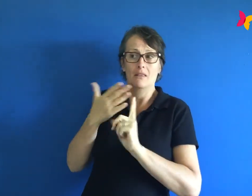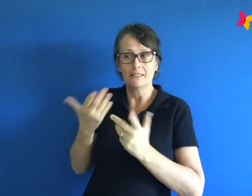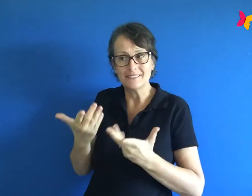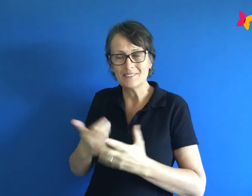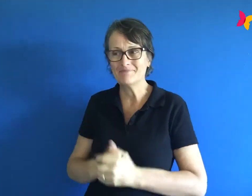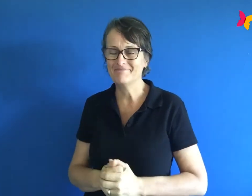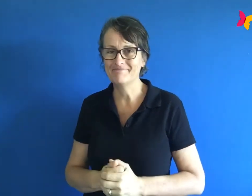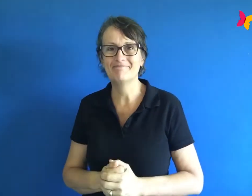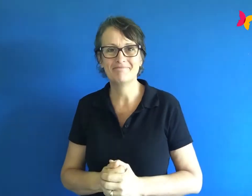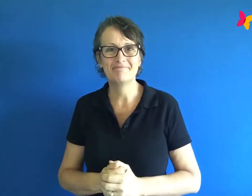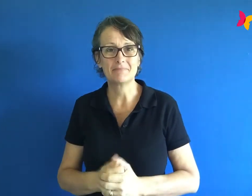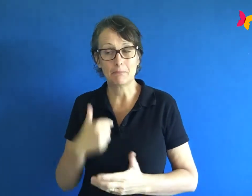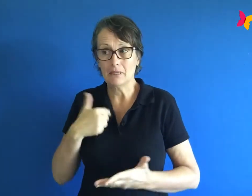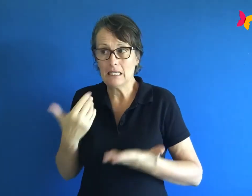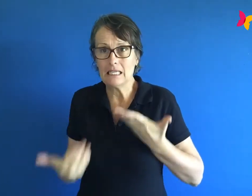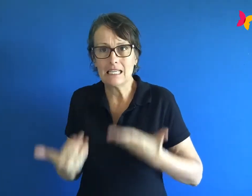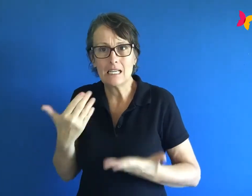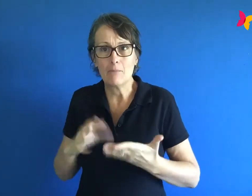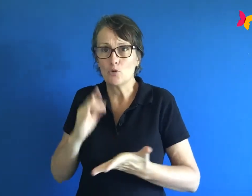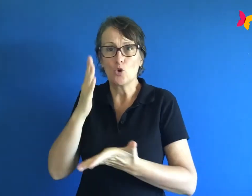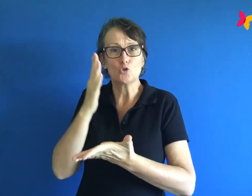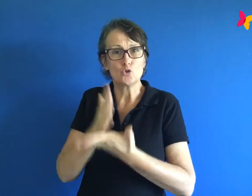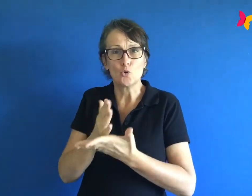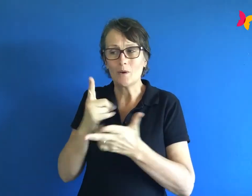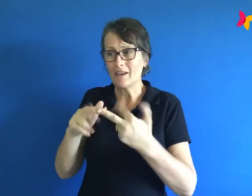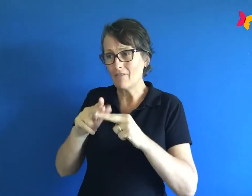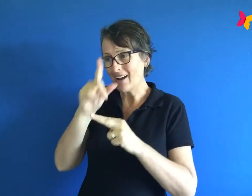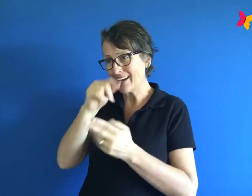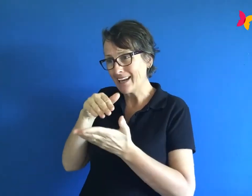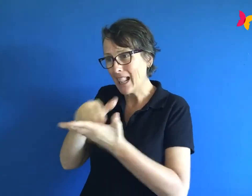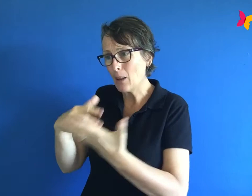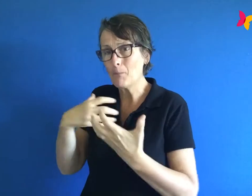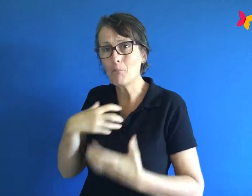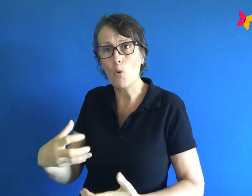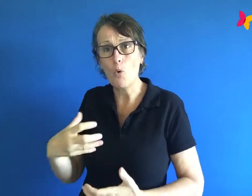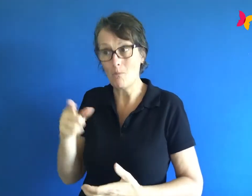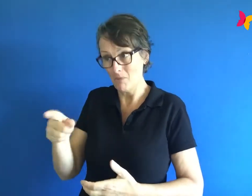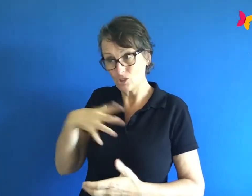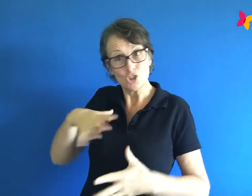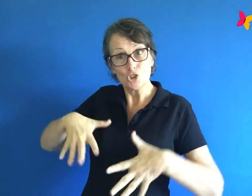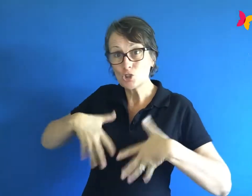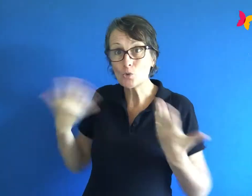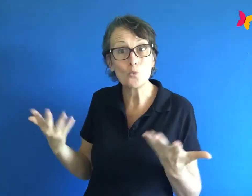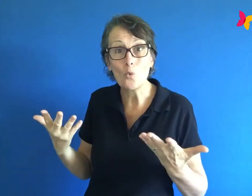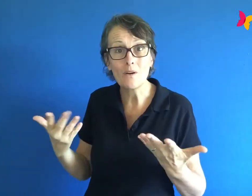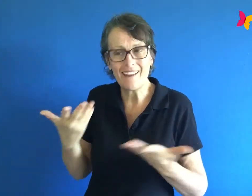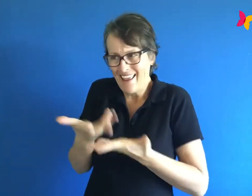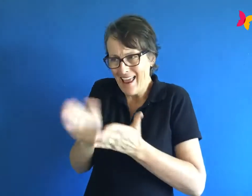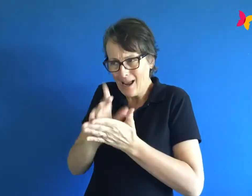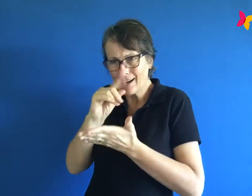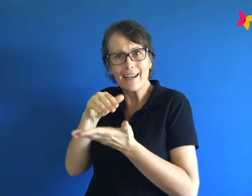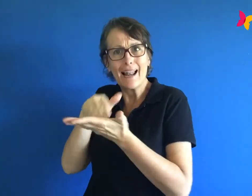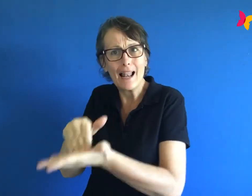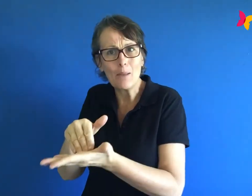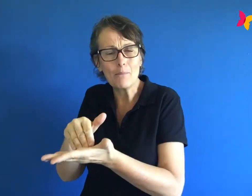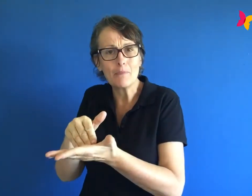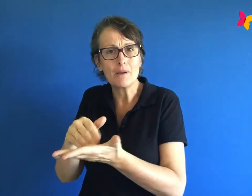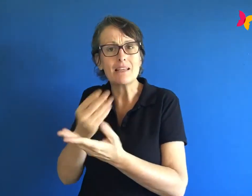I'm just not sure how many more arguments I can take. How can I help her if she's not willing to let me I can in? see him going deeper and deeper into this